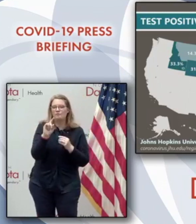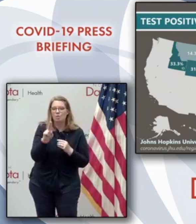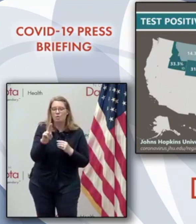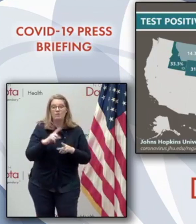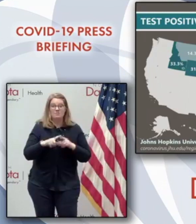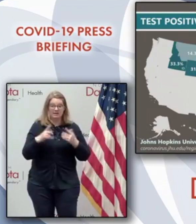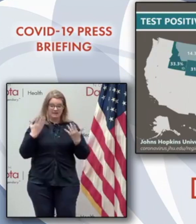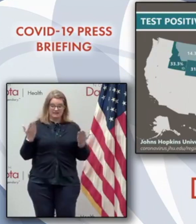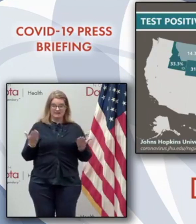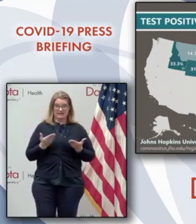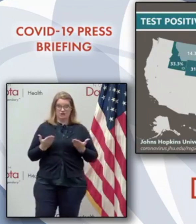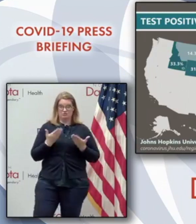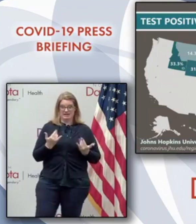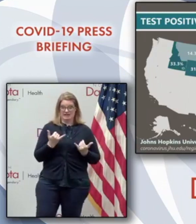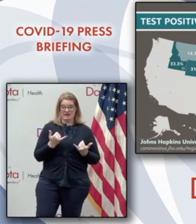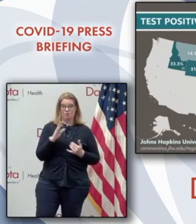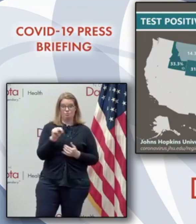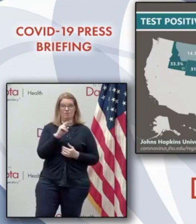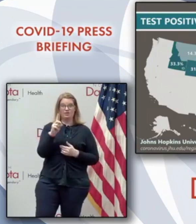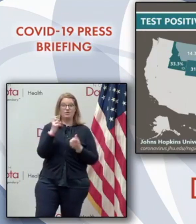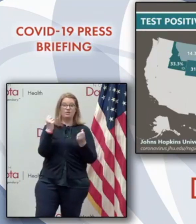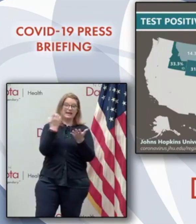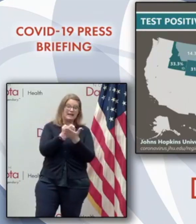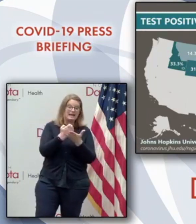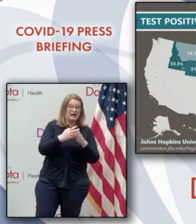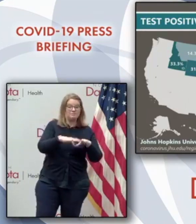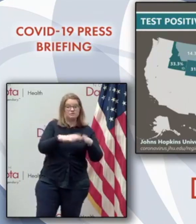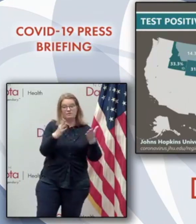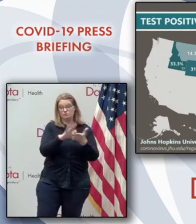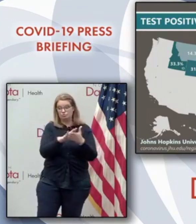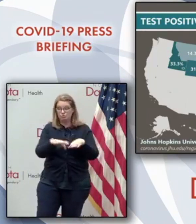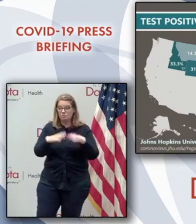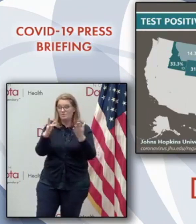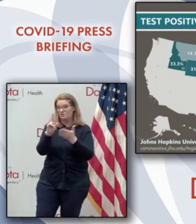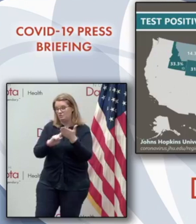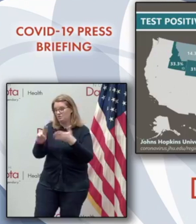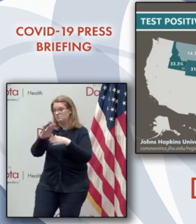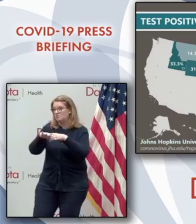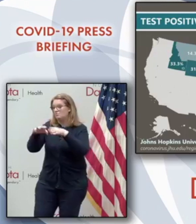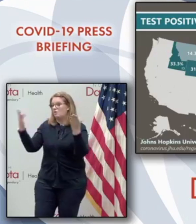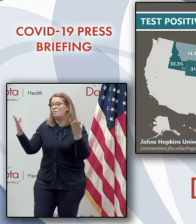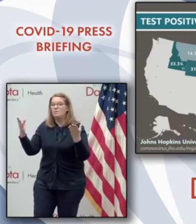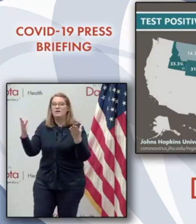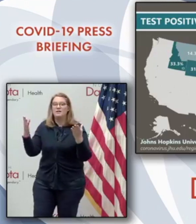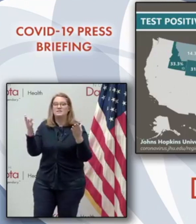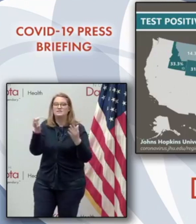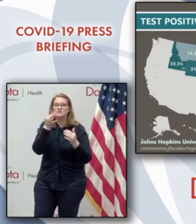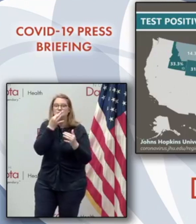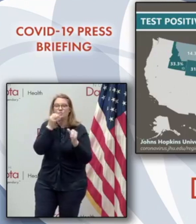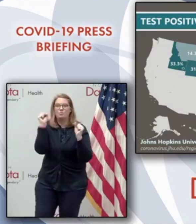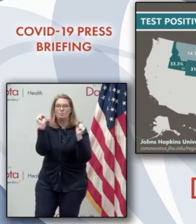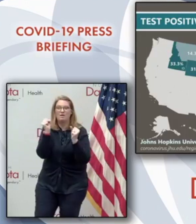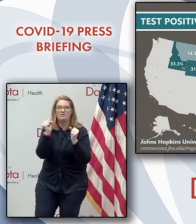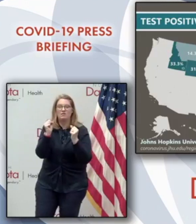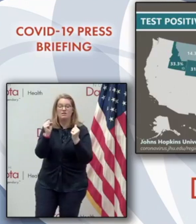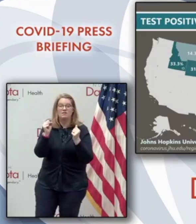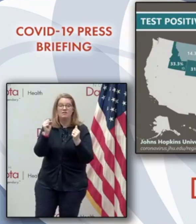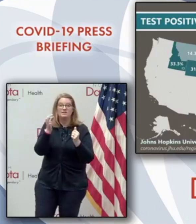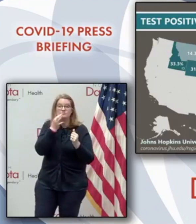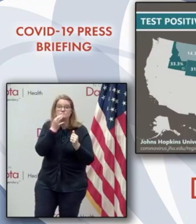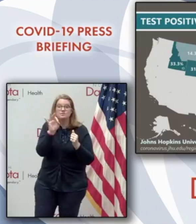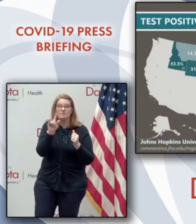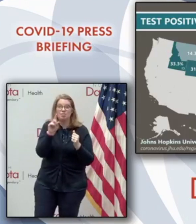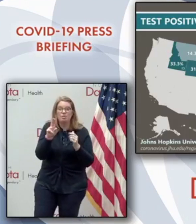North Dakota with our economy open and our schools open, our universities open. Winter coming on, flu season coming on, and